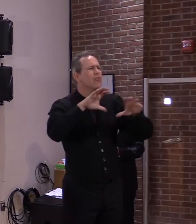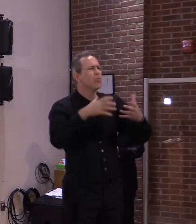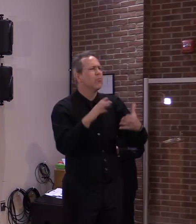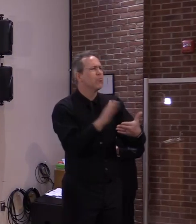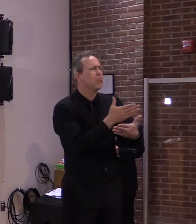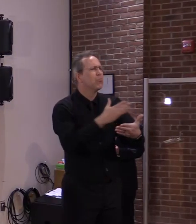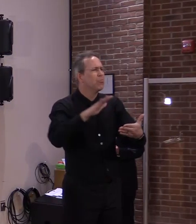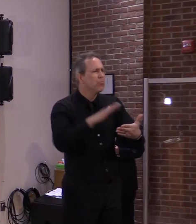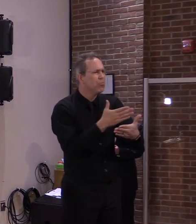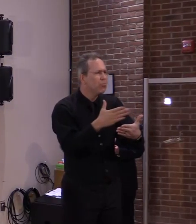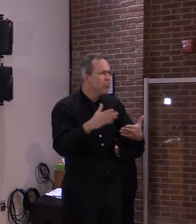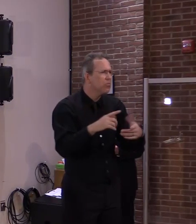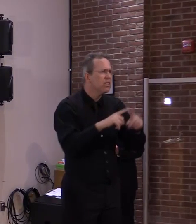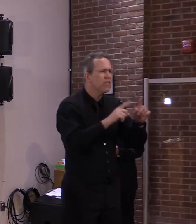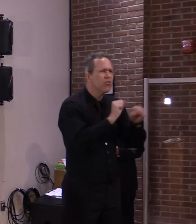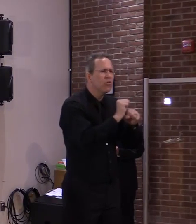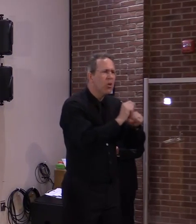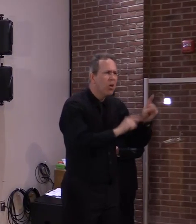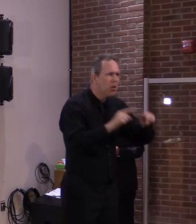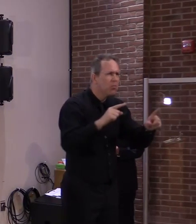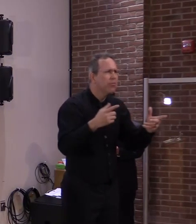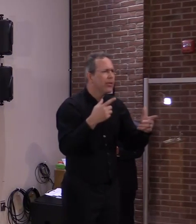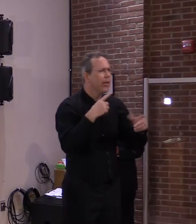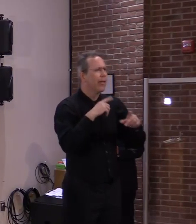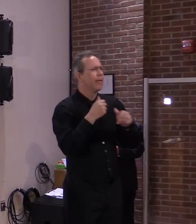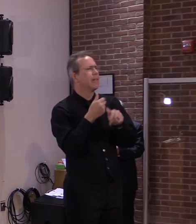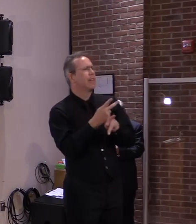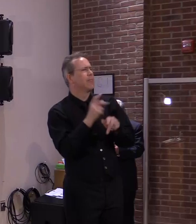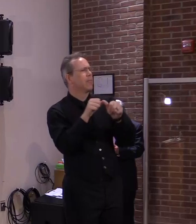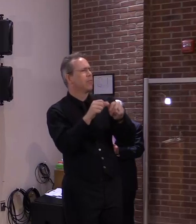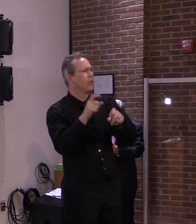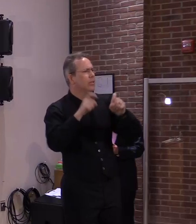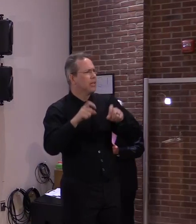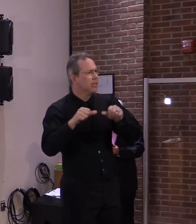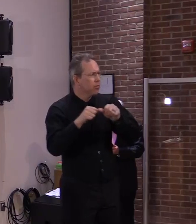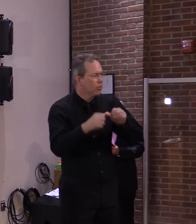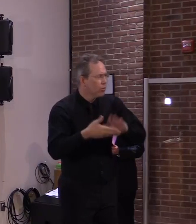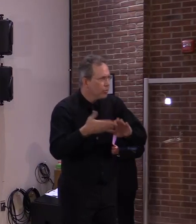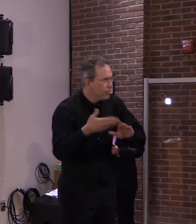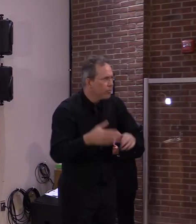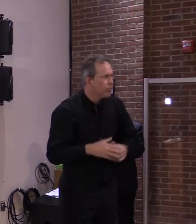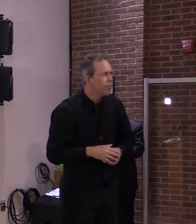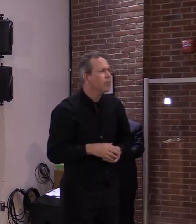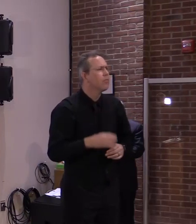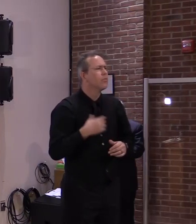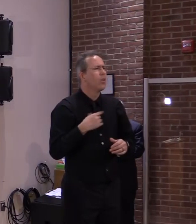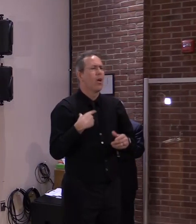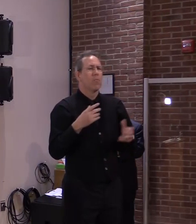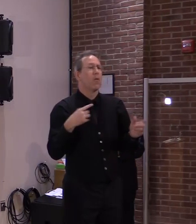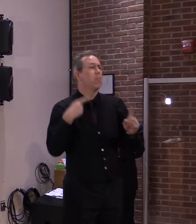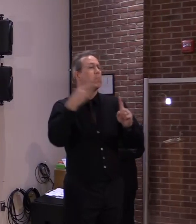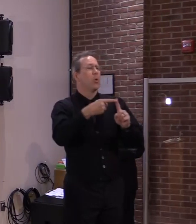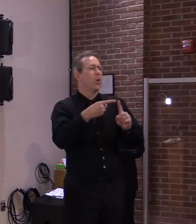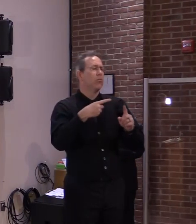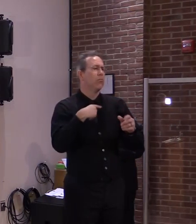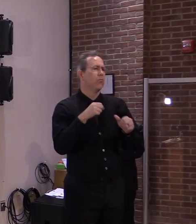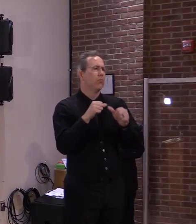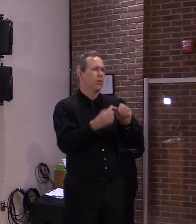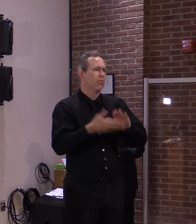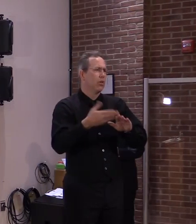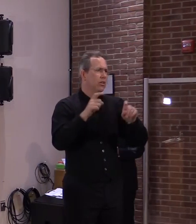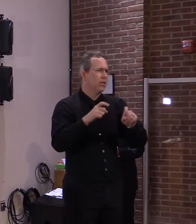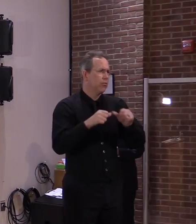jobs at those work sites, they're probably worth continuing doing the strategy they're doing as they are